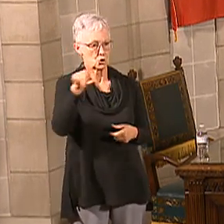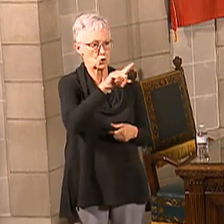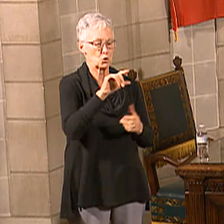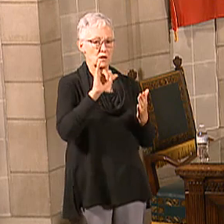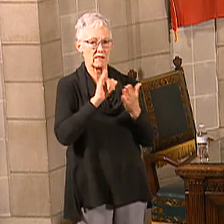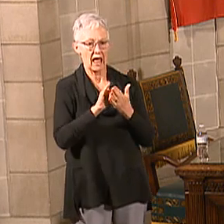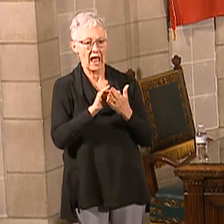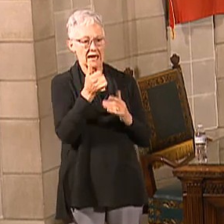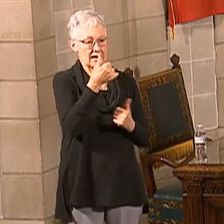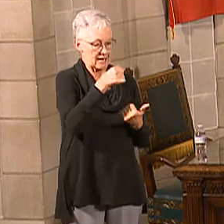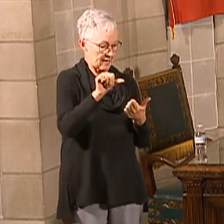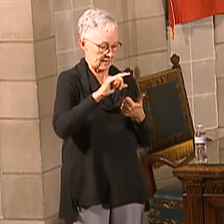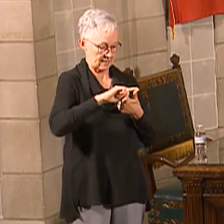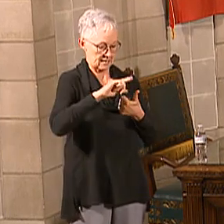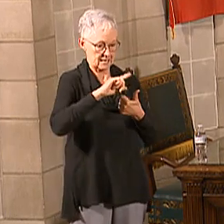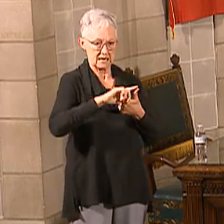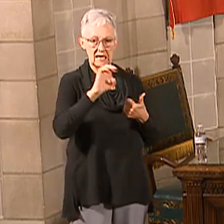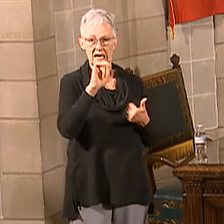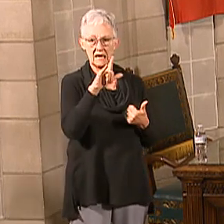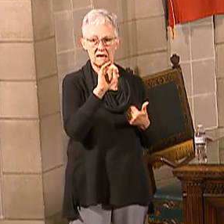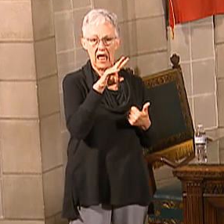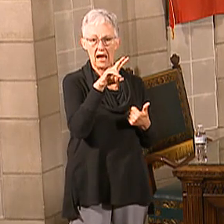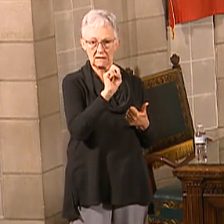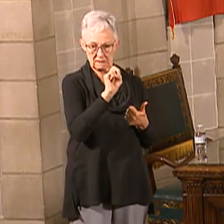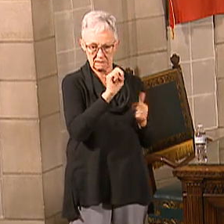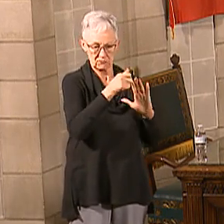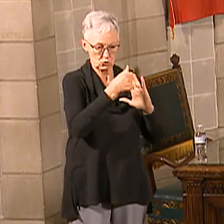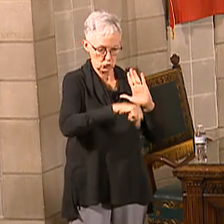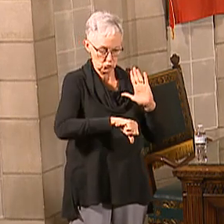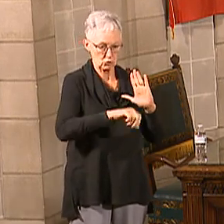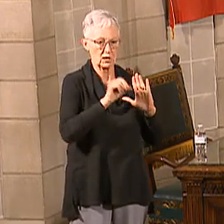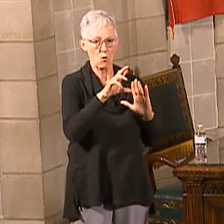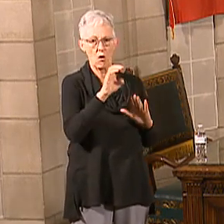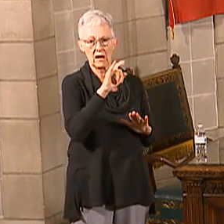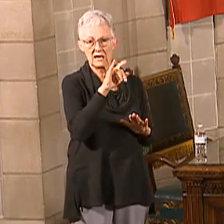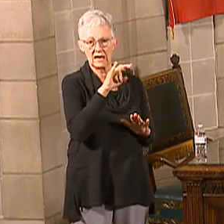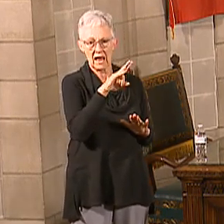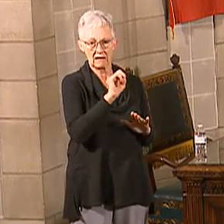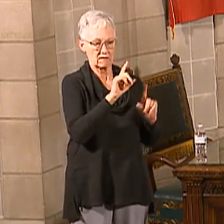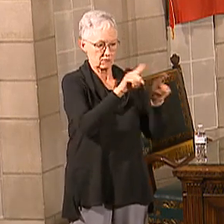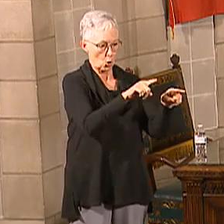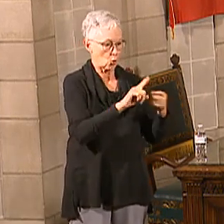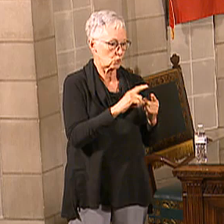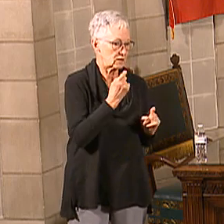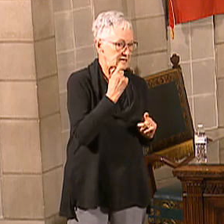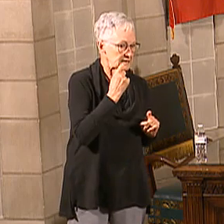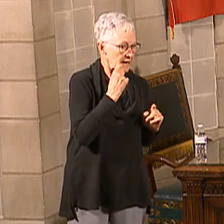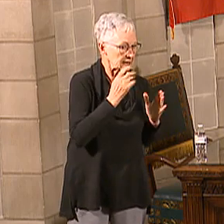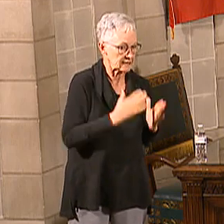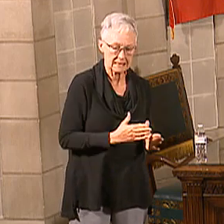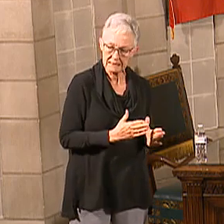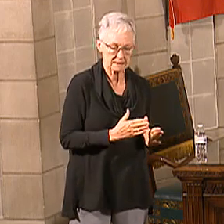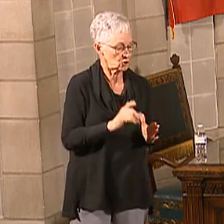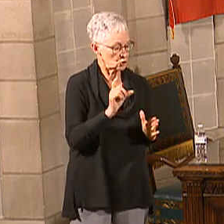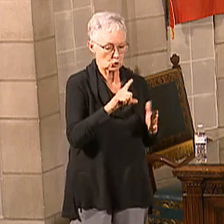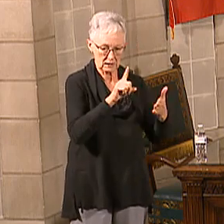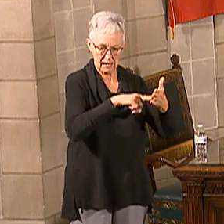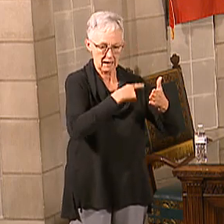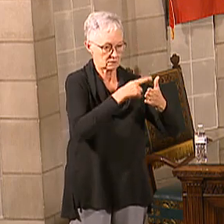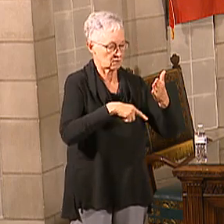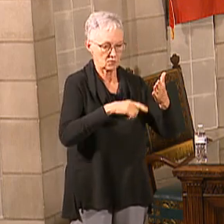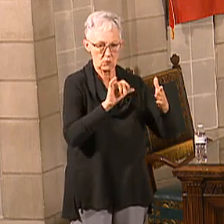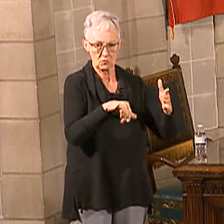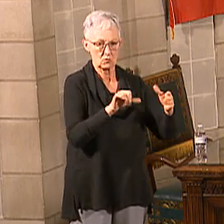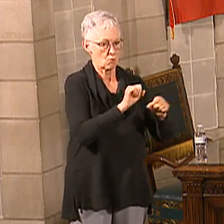canceled as a part of that new DHM. So we're clarifying that. And again, this is all around the effort to preserve that personal protective equipment. And I